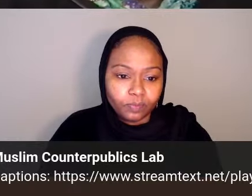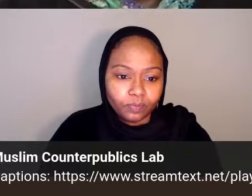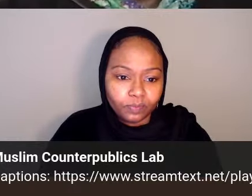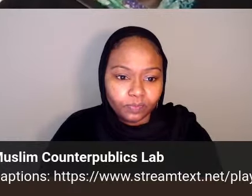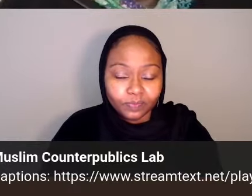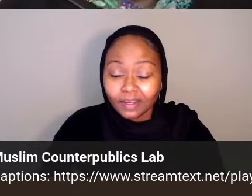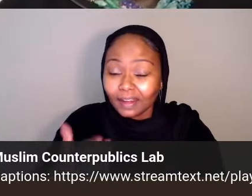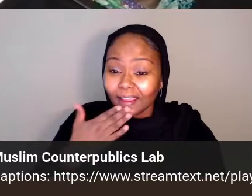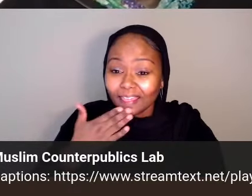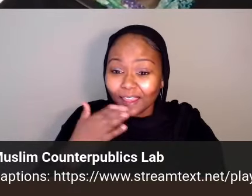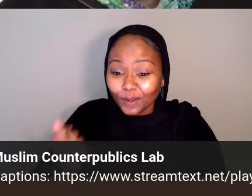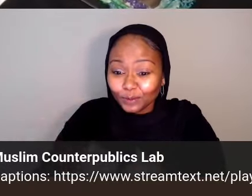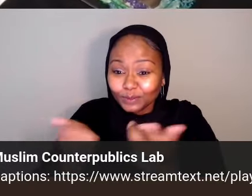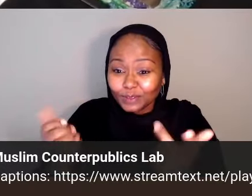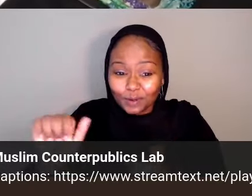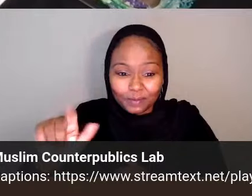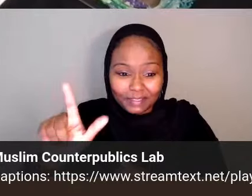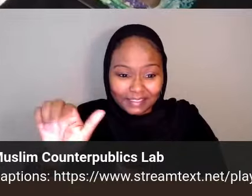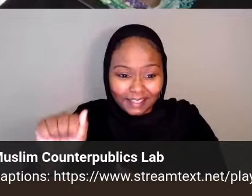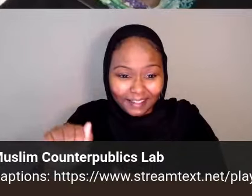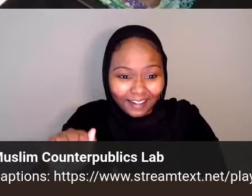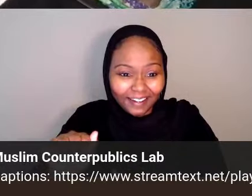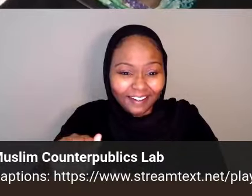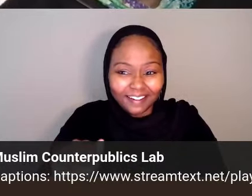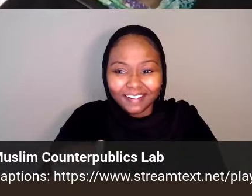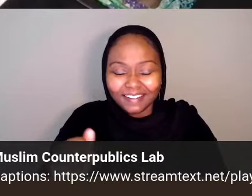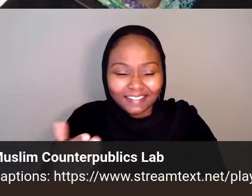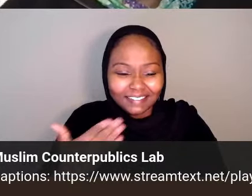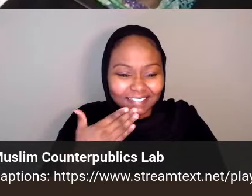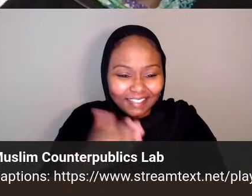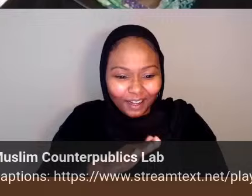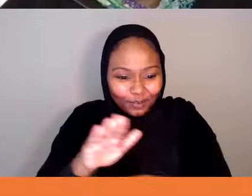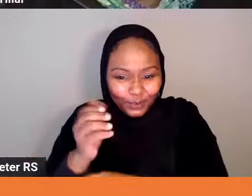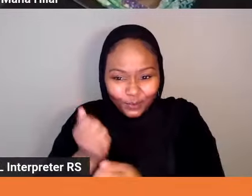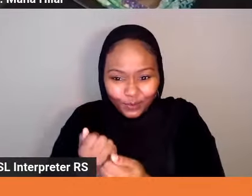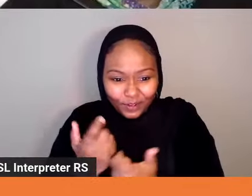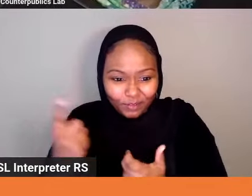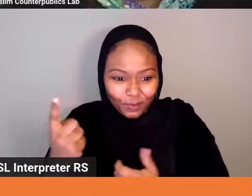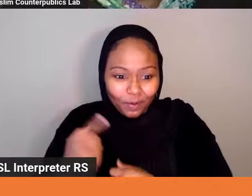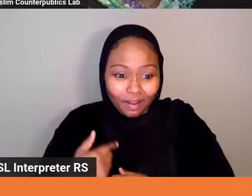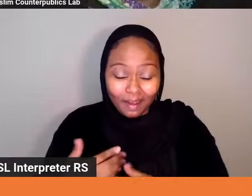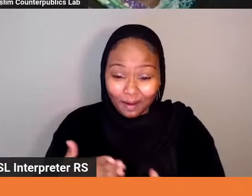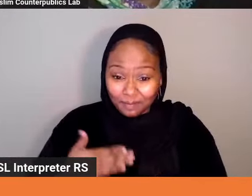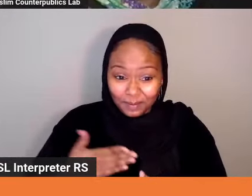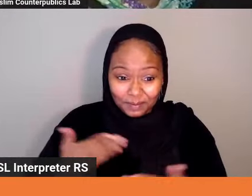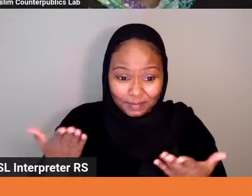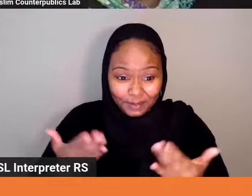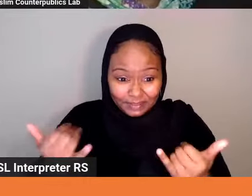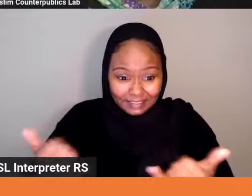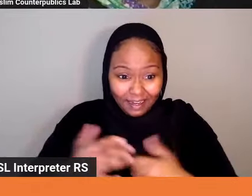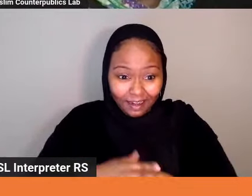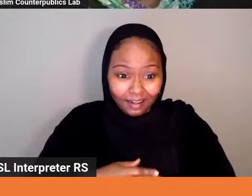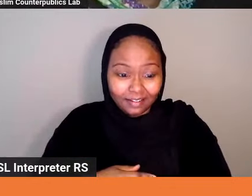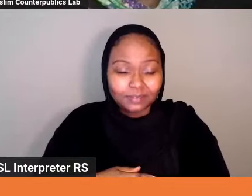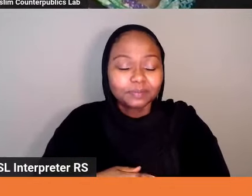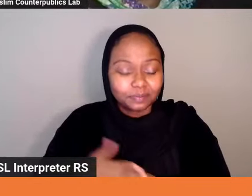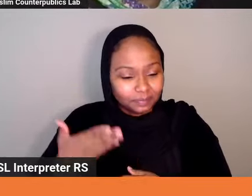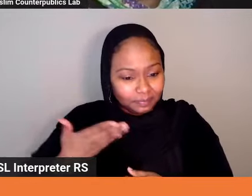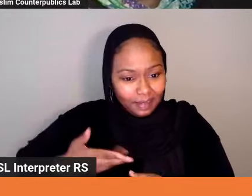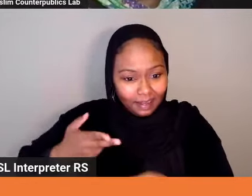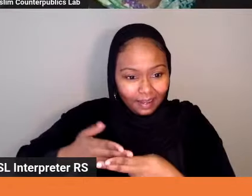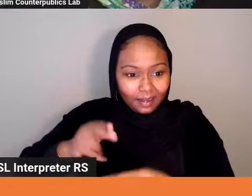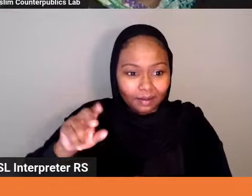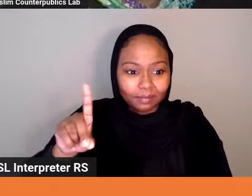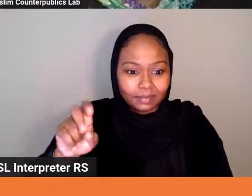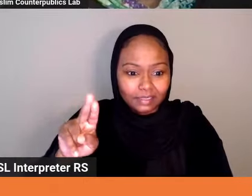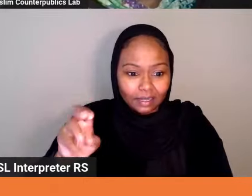Thank you so much, Aliyah, and good afternoon, everyone. It's great to be here with you all today. As Aliyah mentioned, my name is Dr. Maha